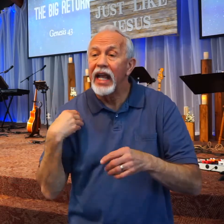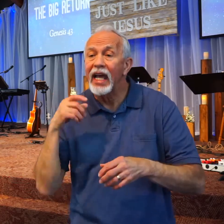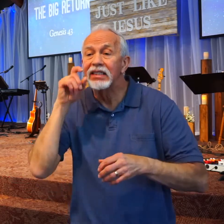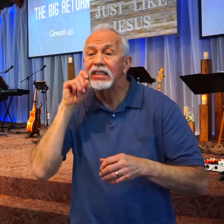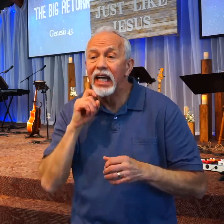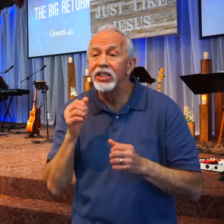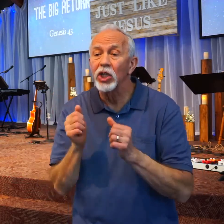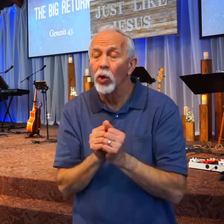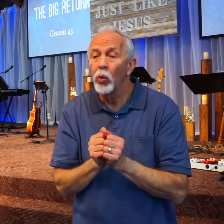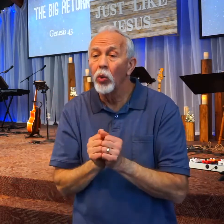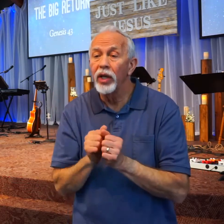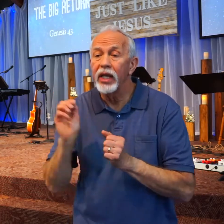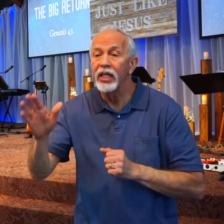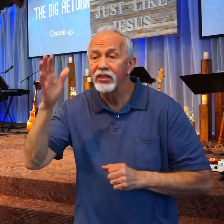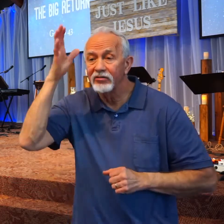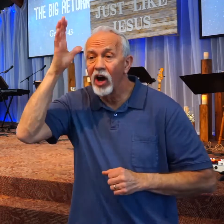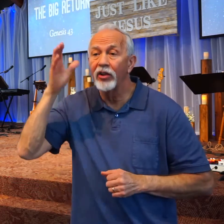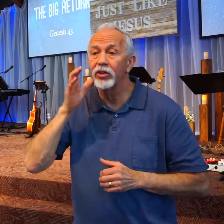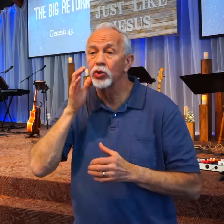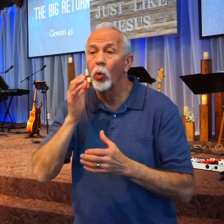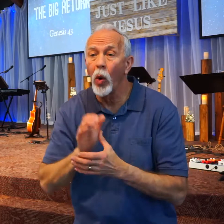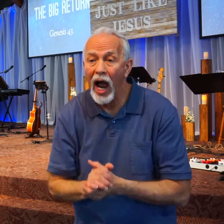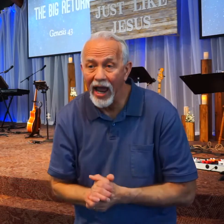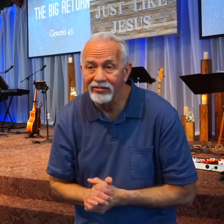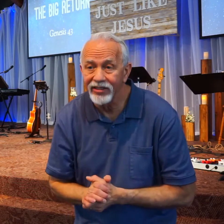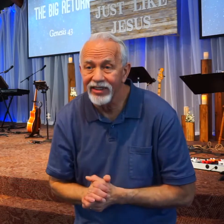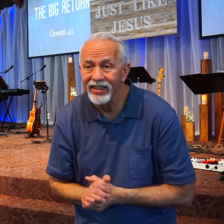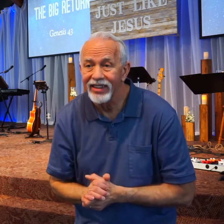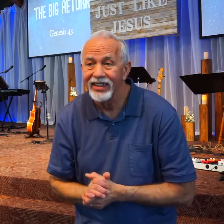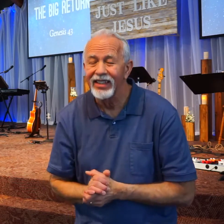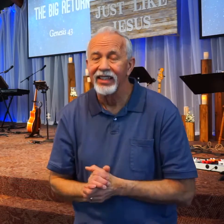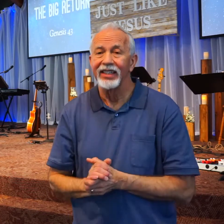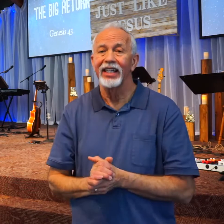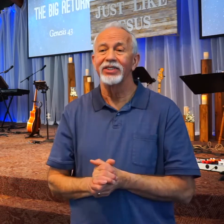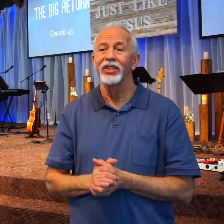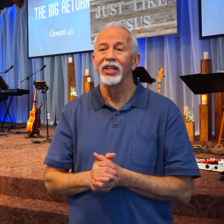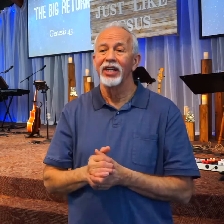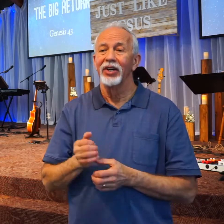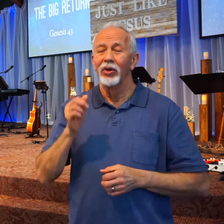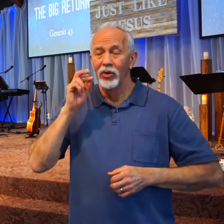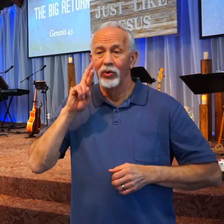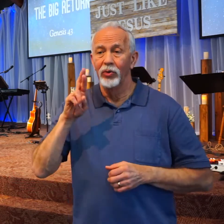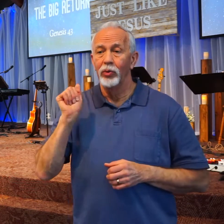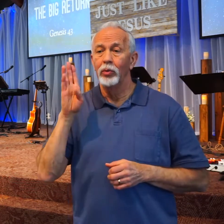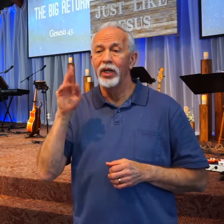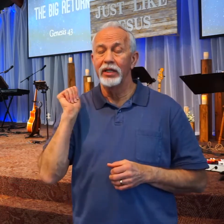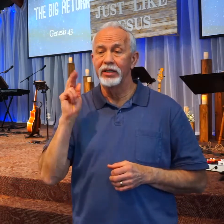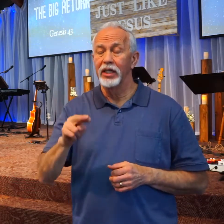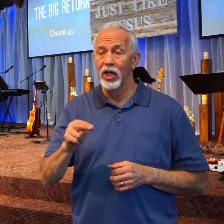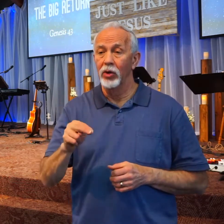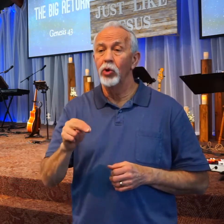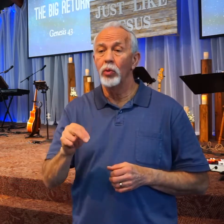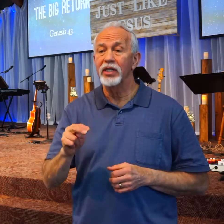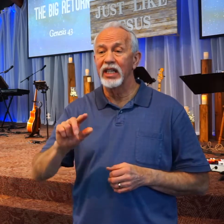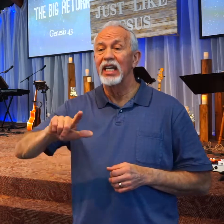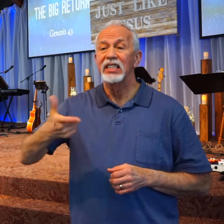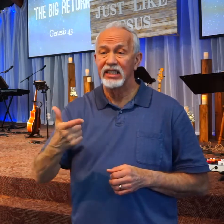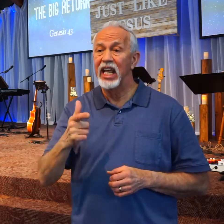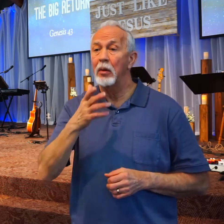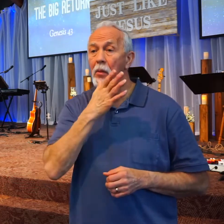Rachel's slave, and knows her intimately. This also happens to be the mother of his brothers, Dan and